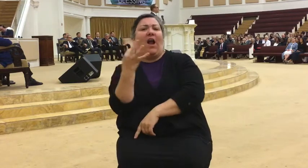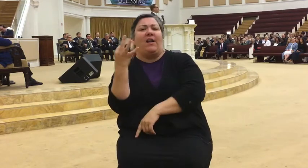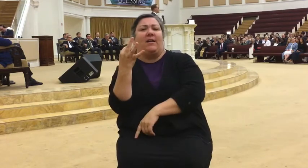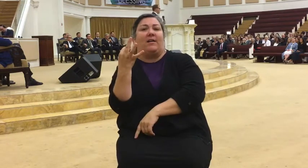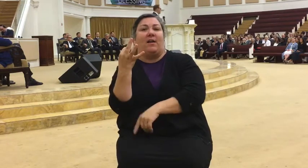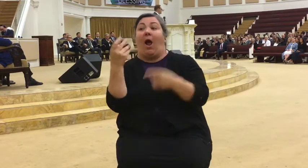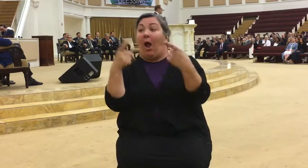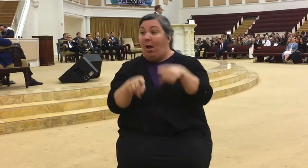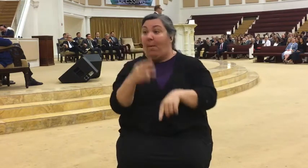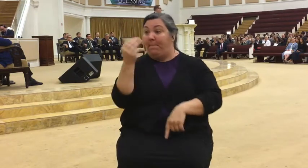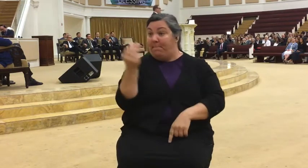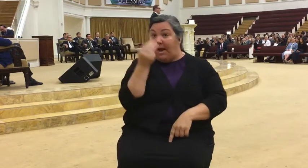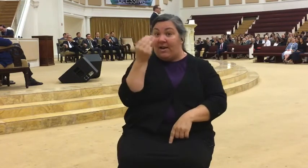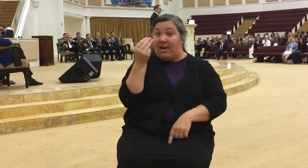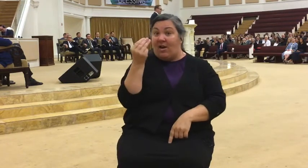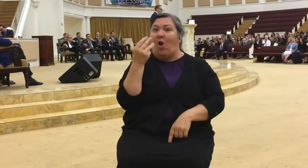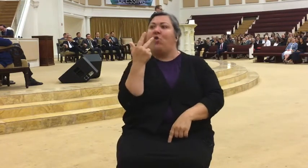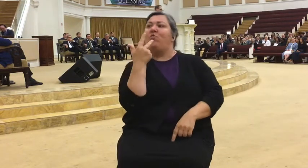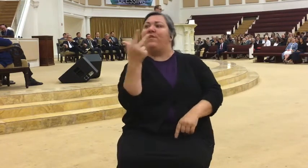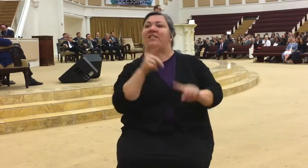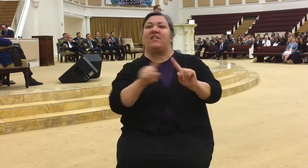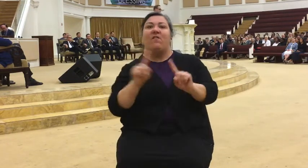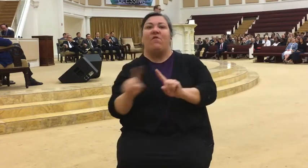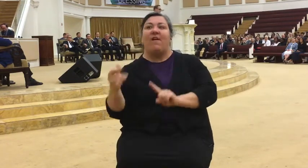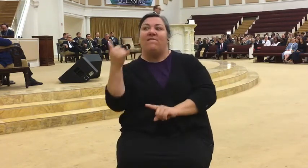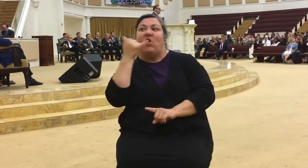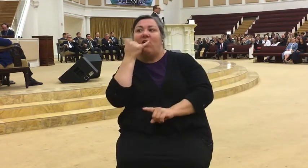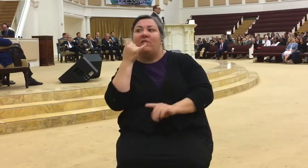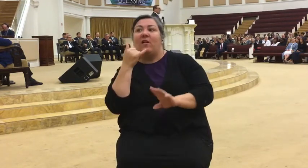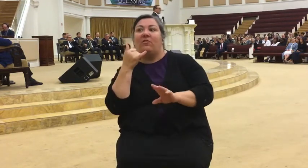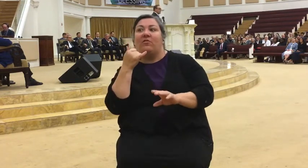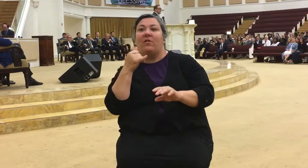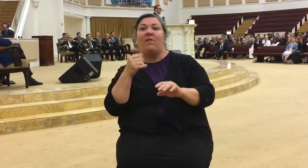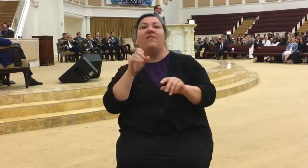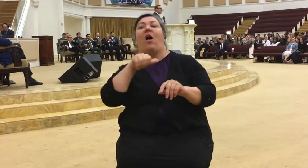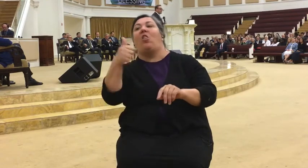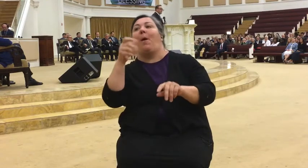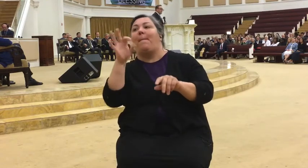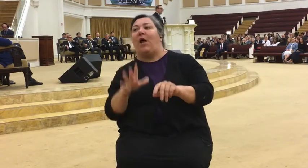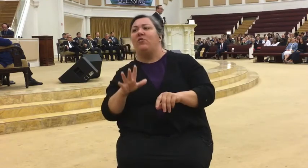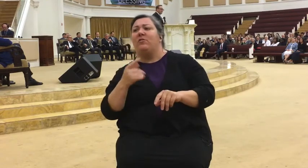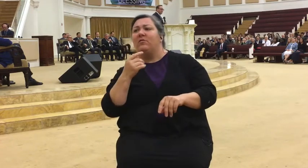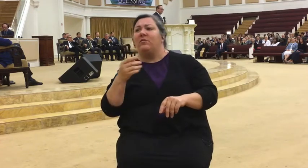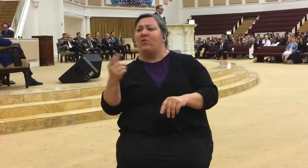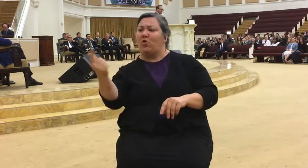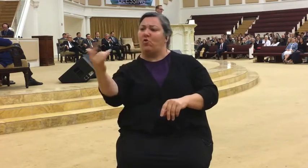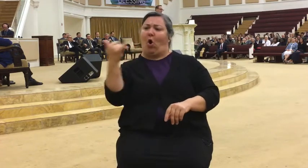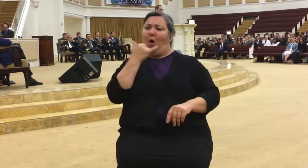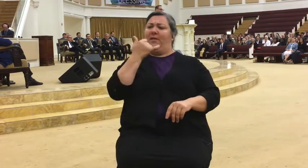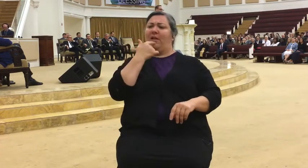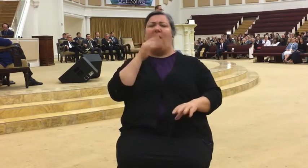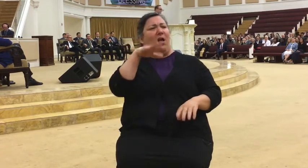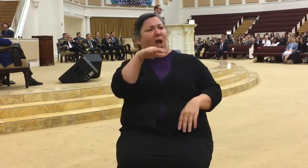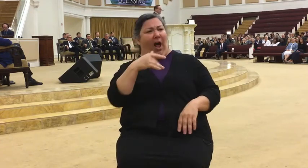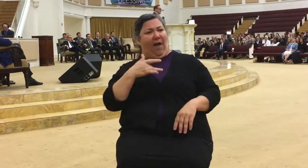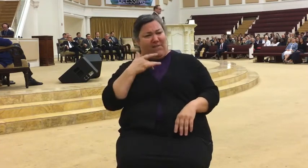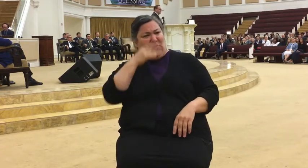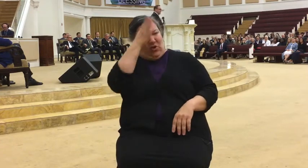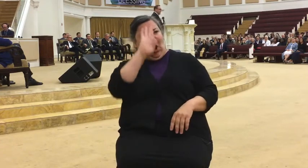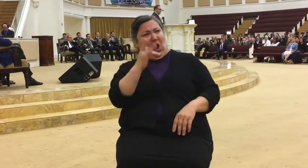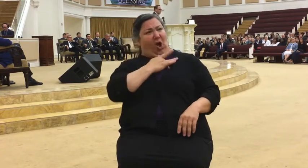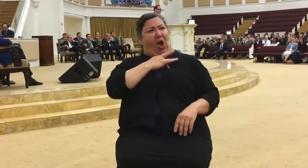received 3 phone calls from pastors that said, "Hey, I was praying. I felt like God spoke to me to have the Joneses. Are they available?"